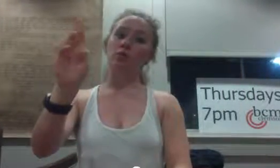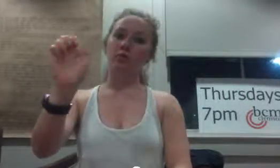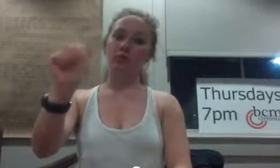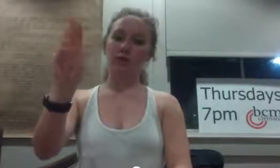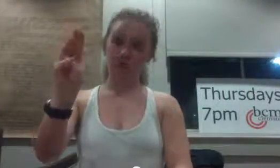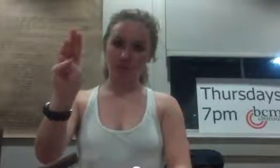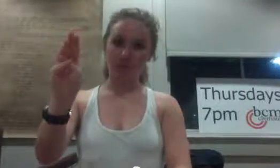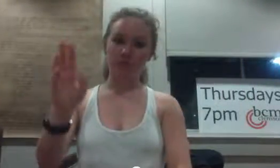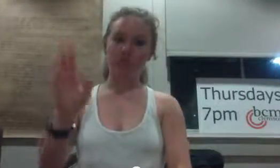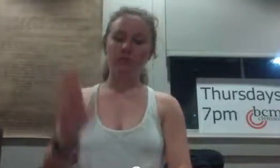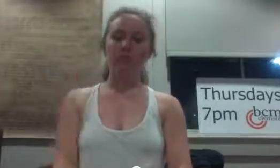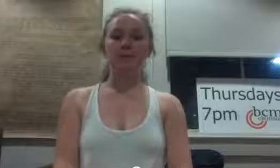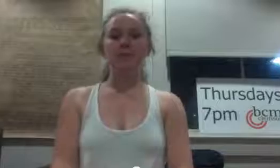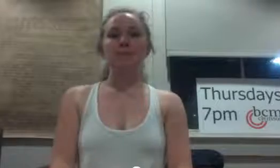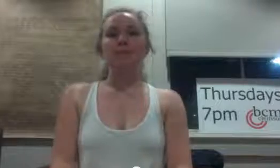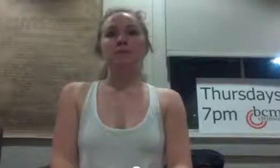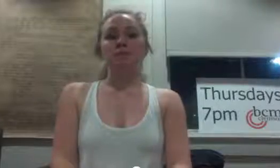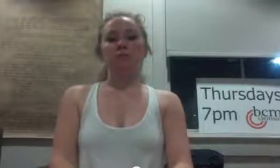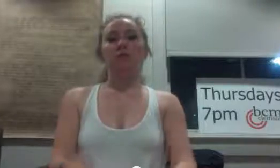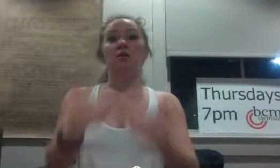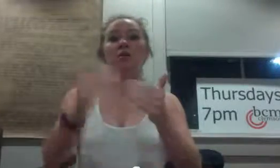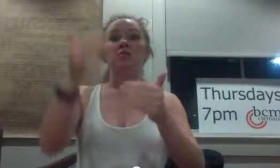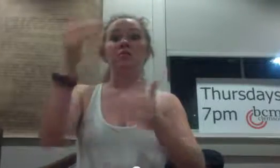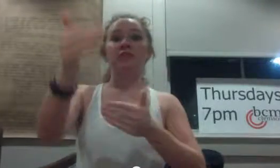a Dream" speech.